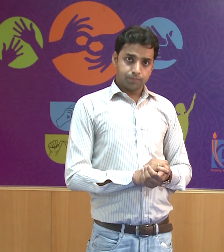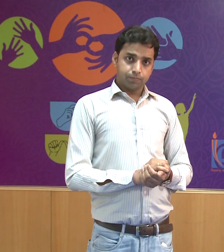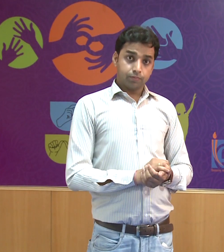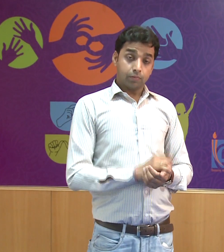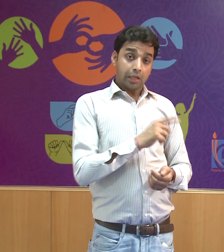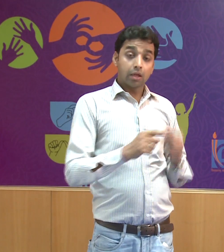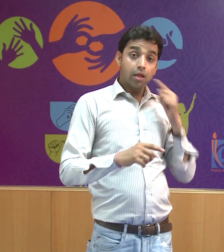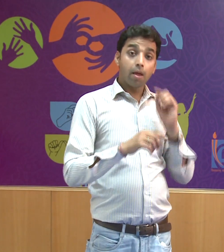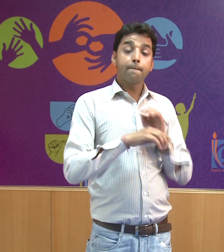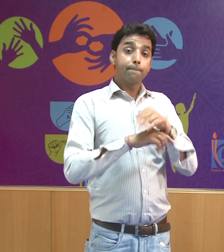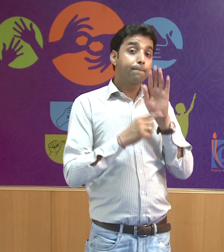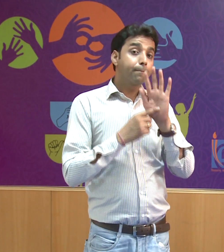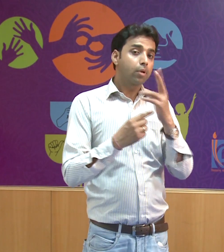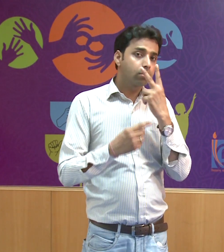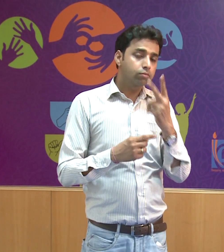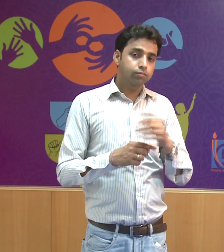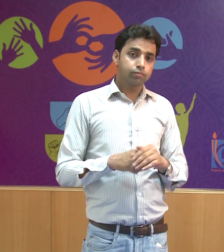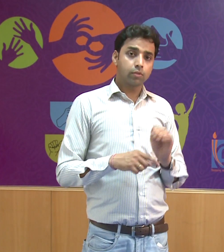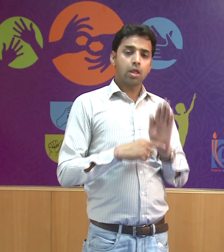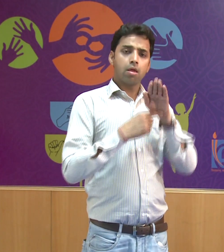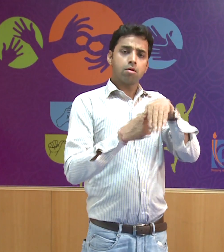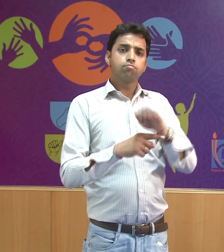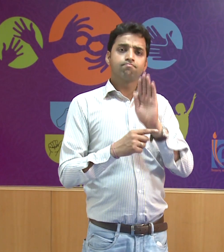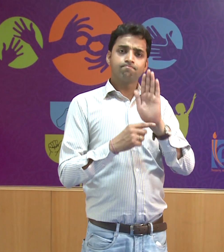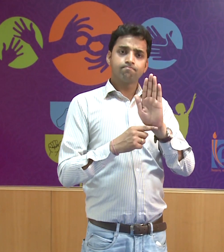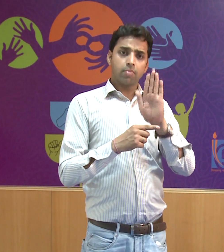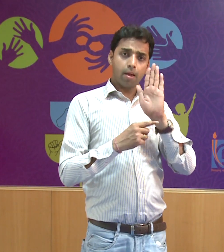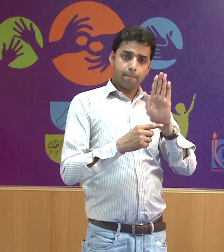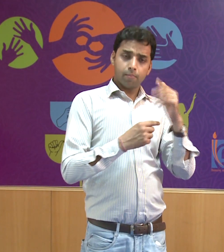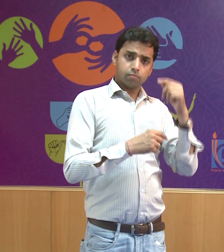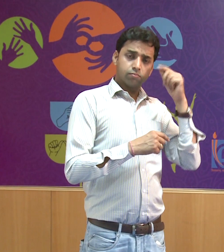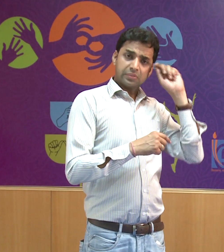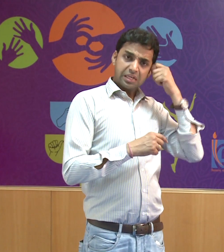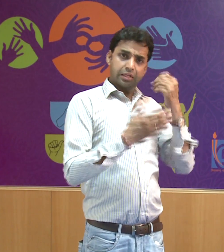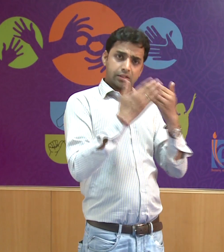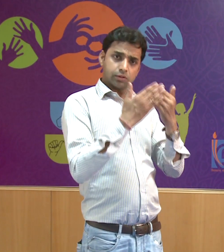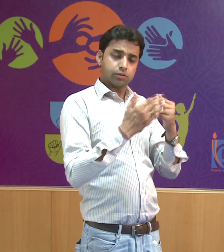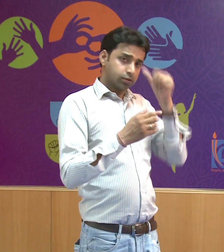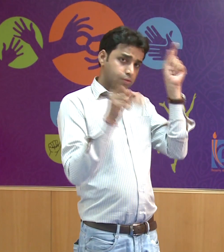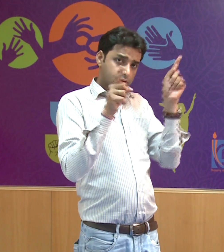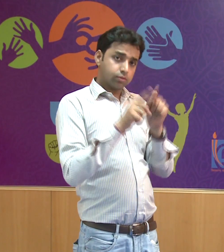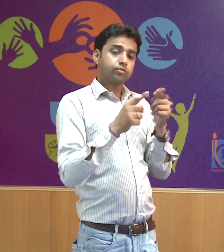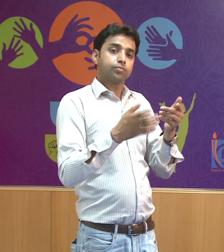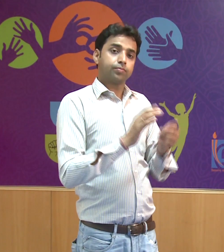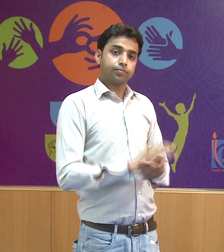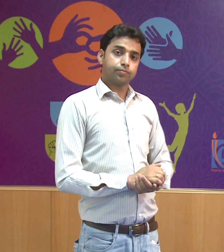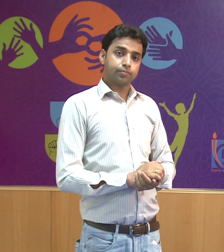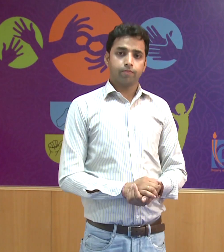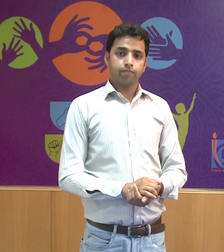Number 4, impact of English education in India. Learners, if you